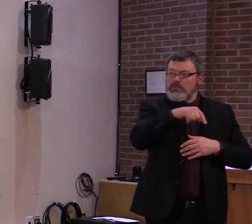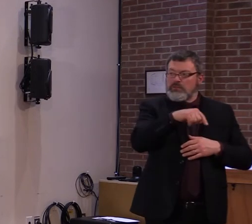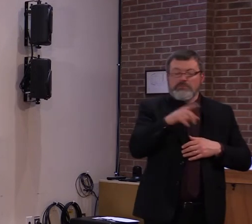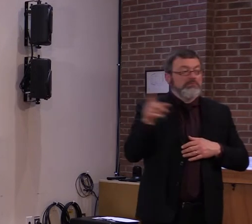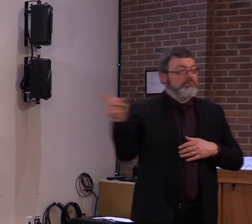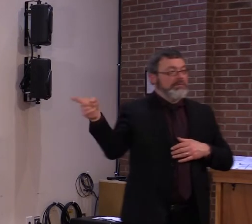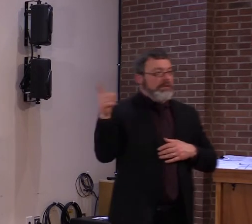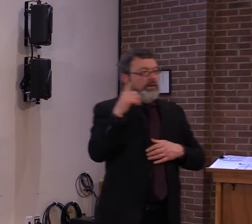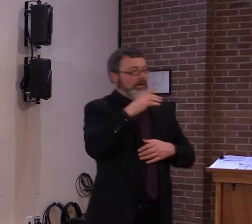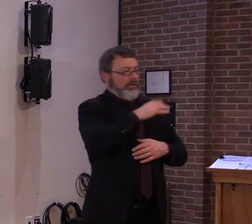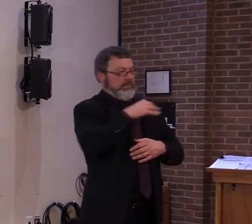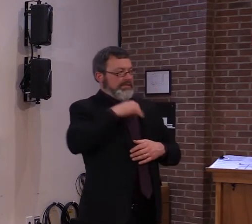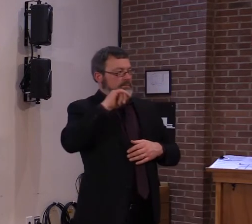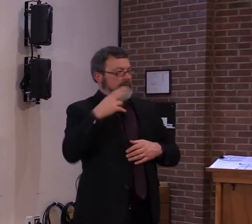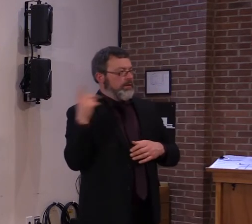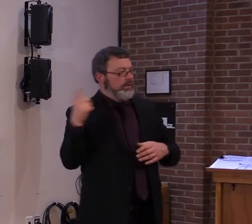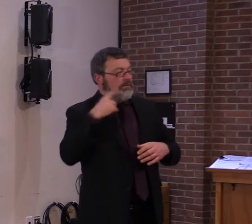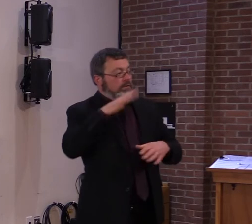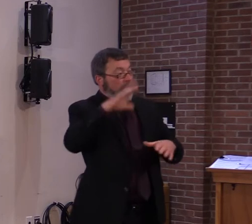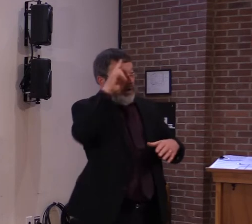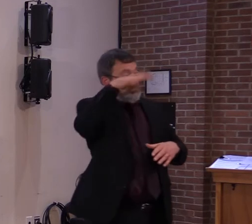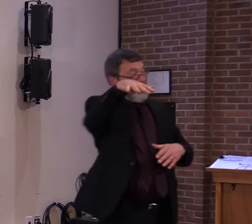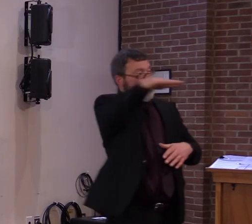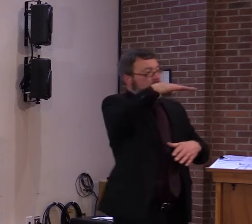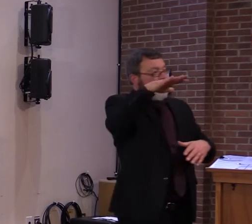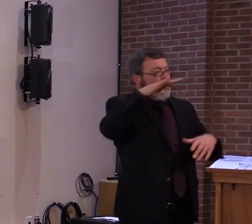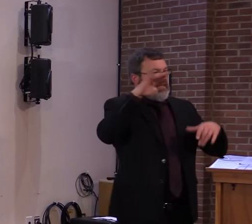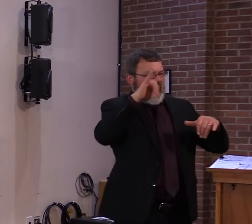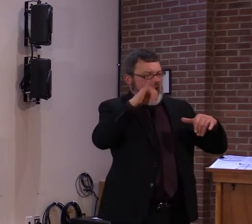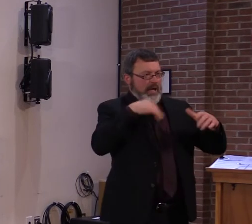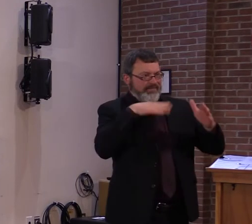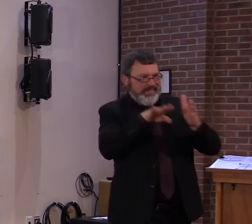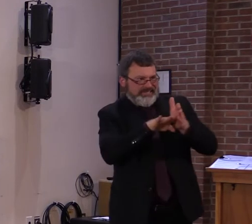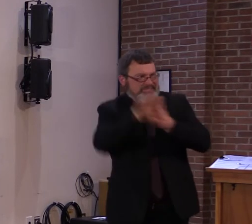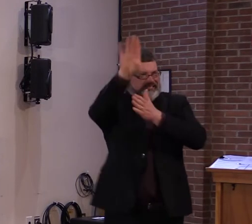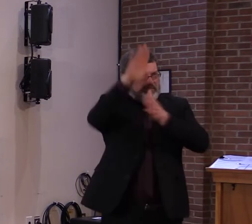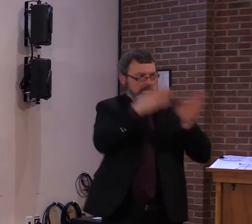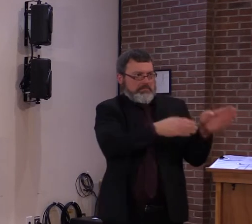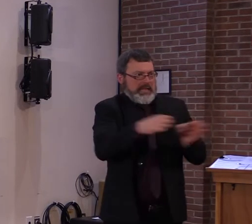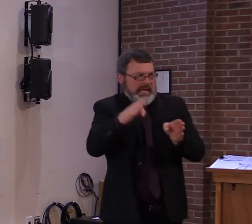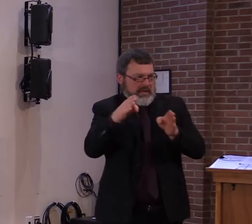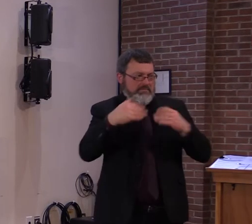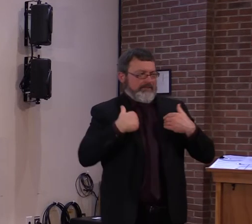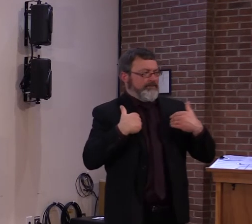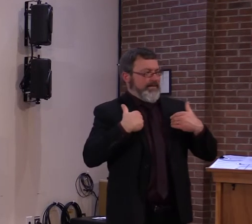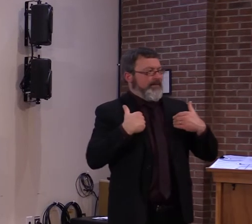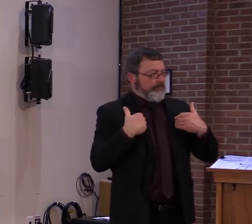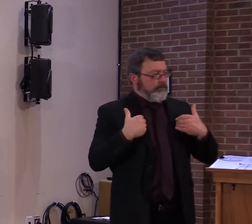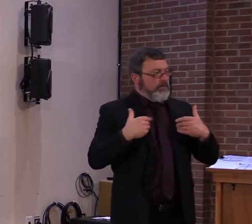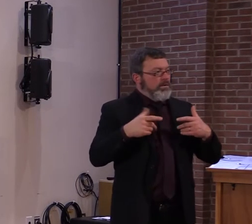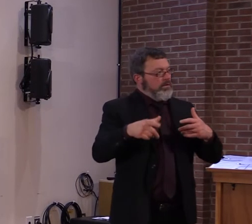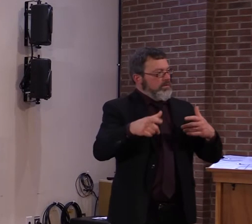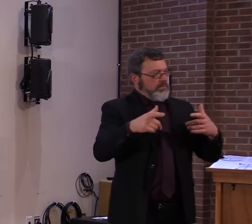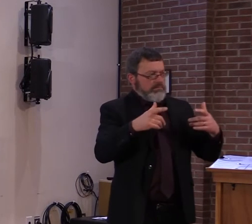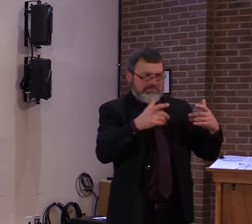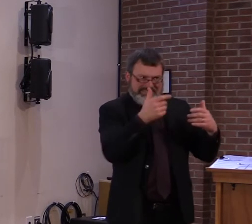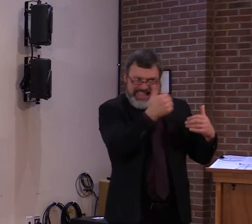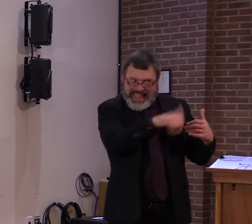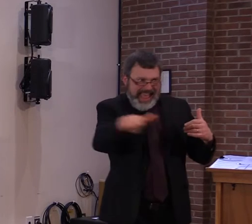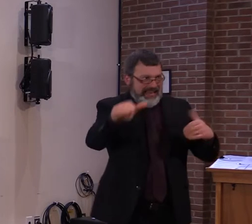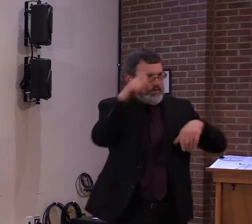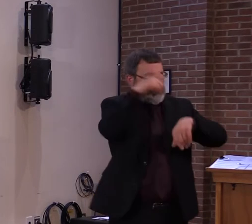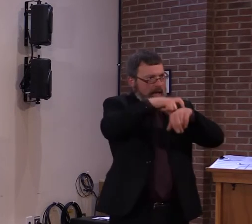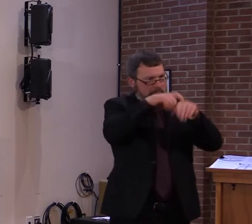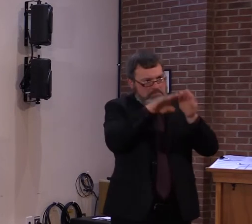have done a very good job in preparing for any surge. As you know, we have seen an